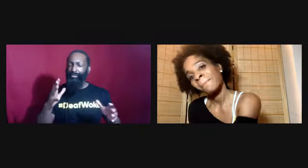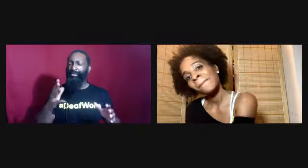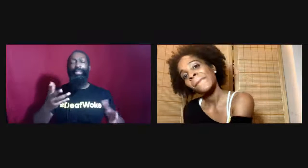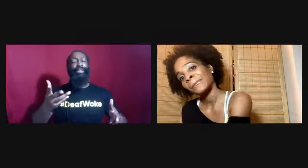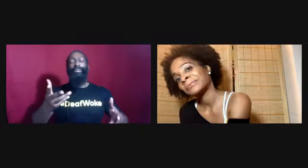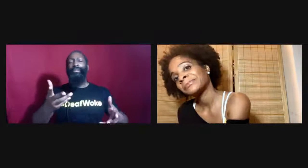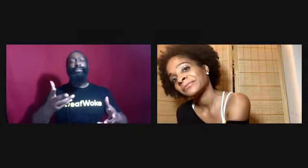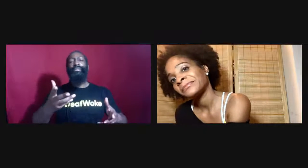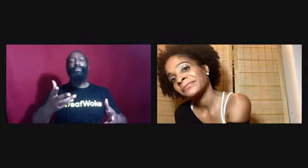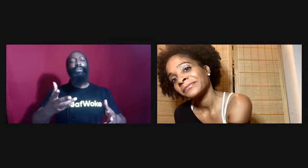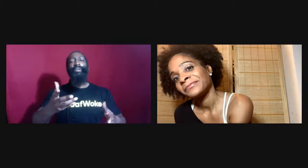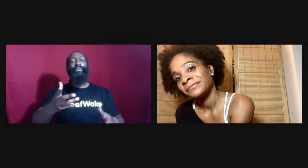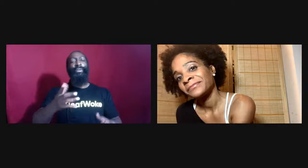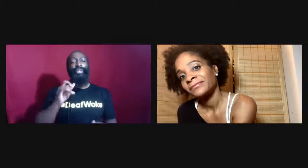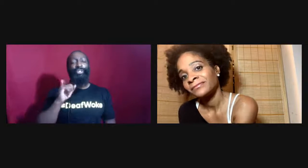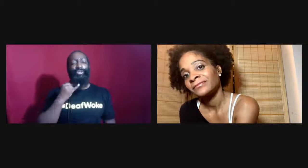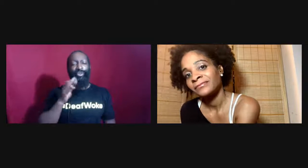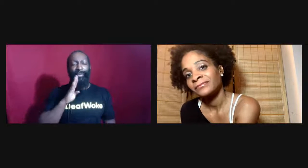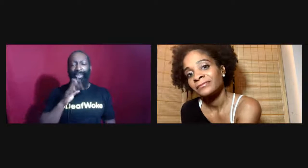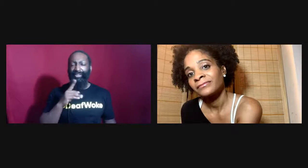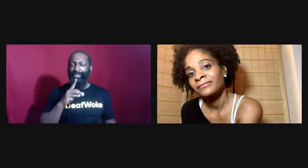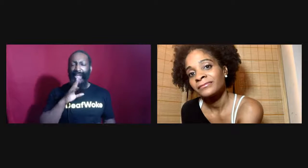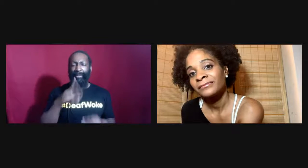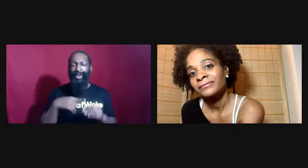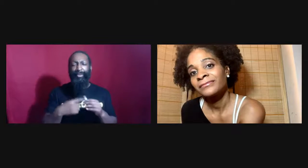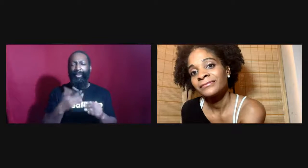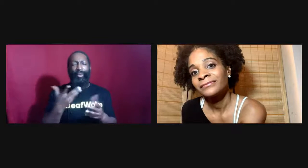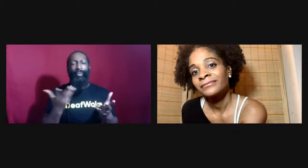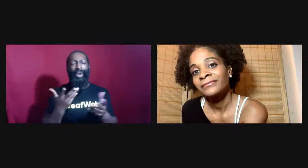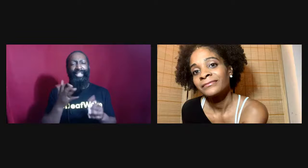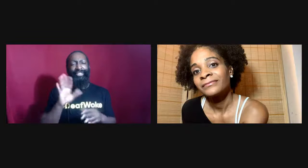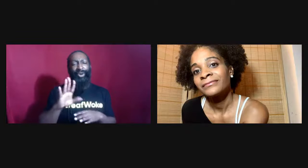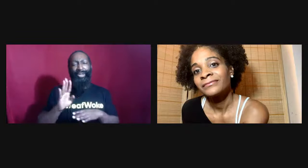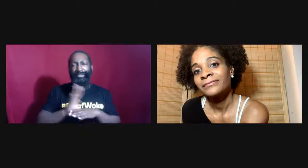that financial stability and wealth.